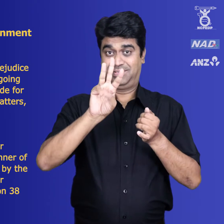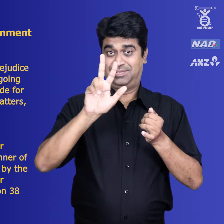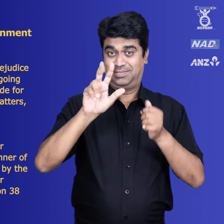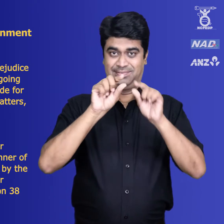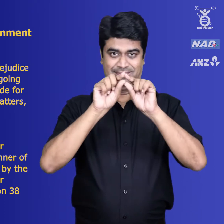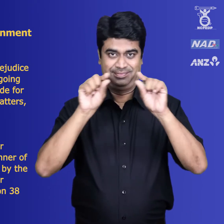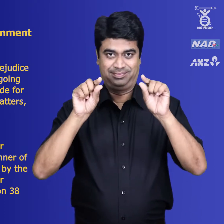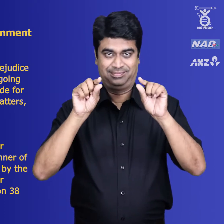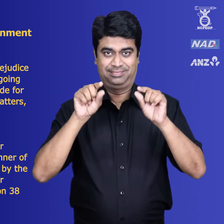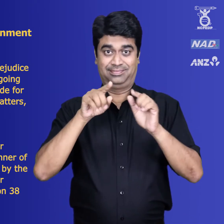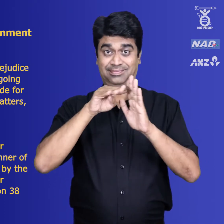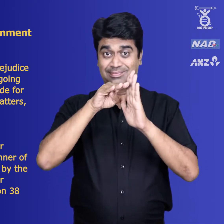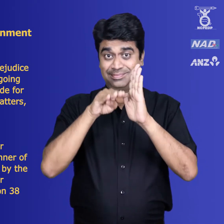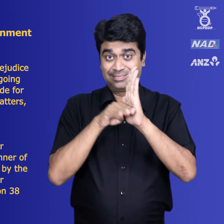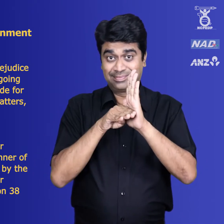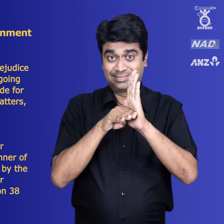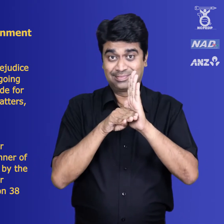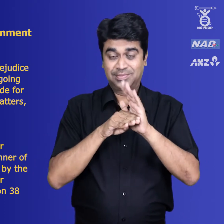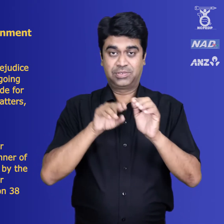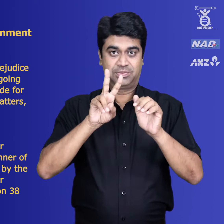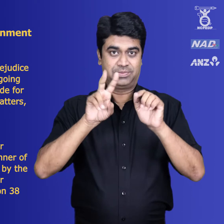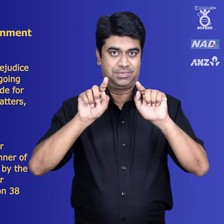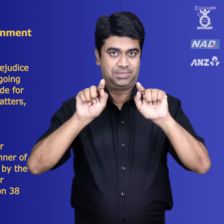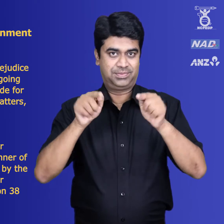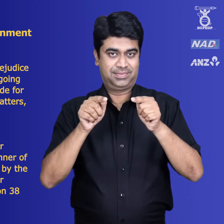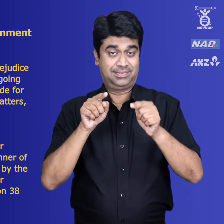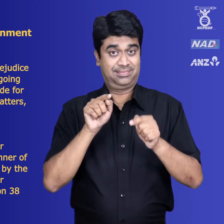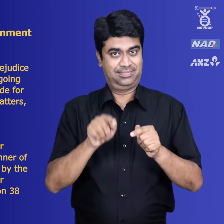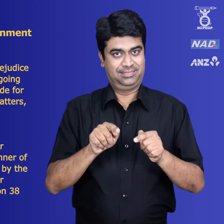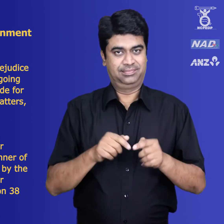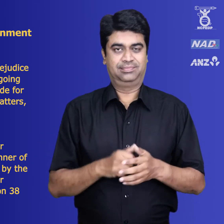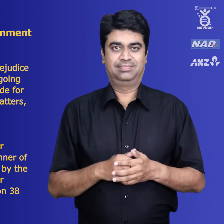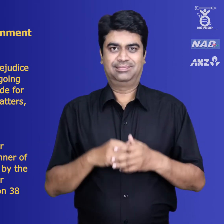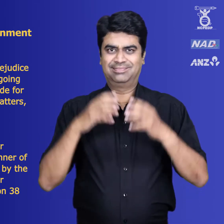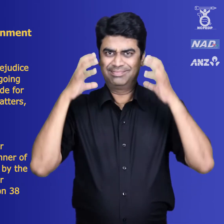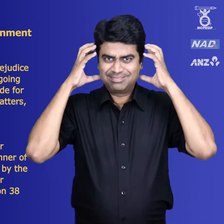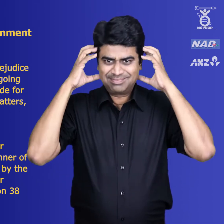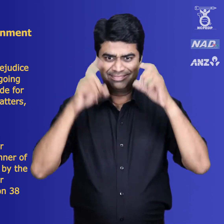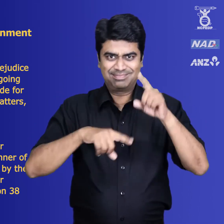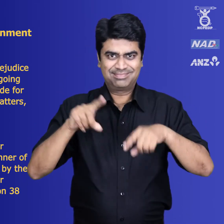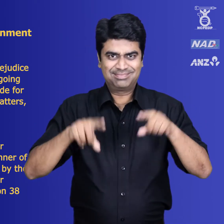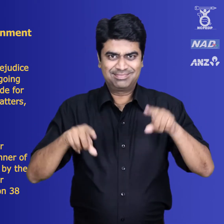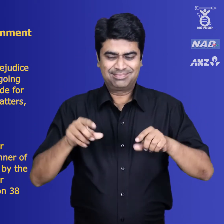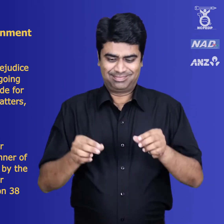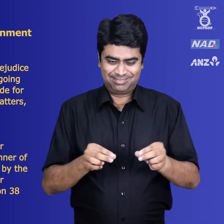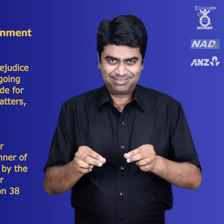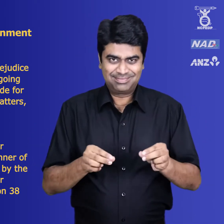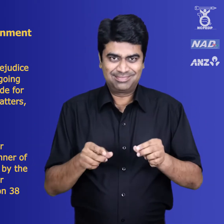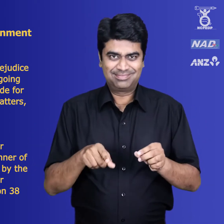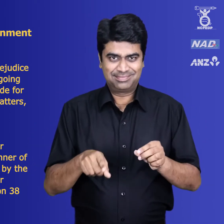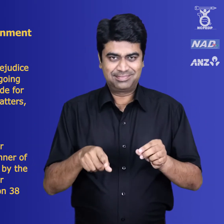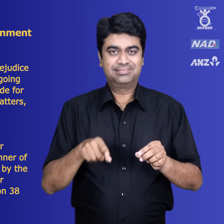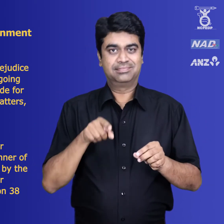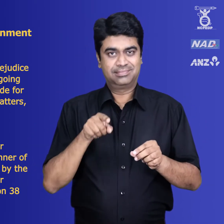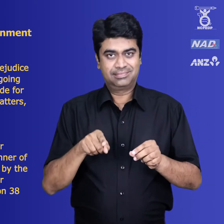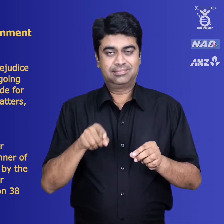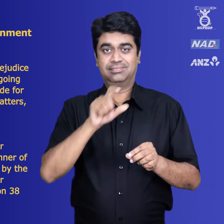The composition of the Assessment Board under subsection 2 and manner of assessment to be